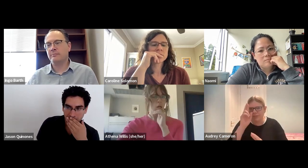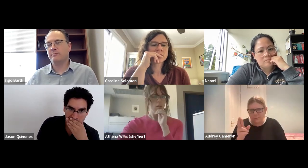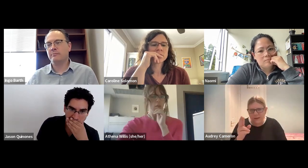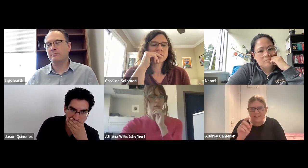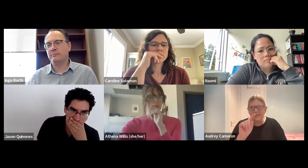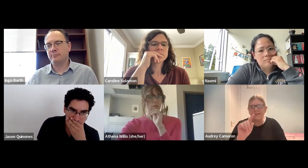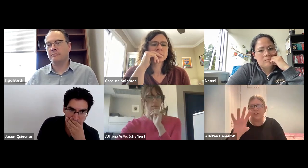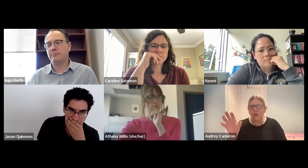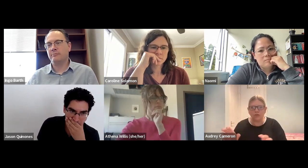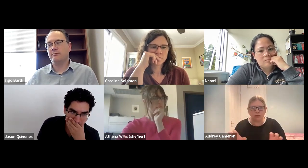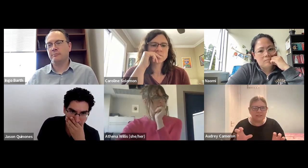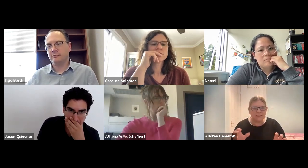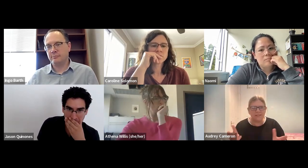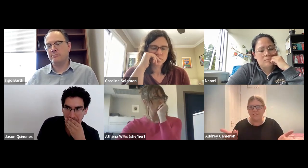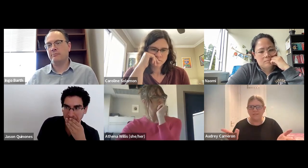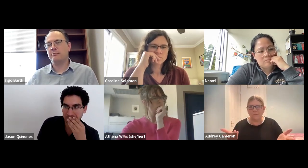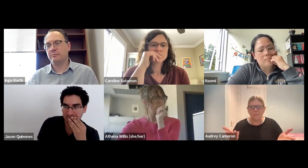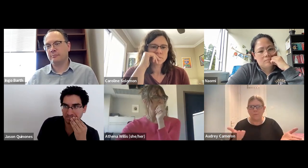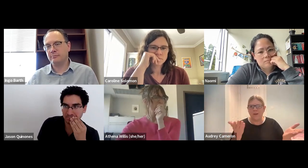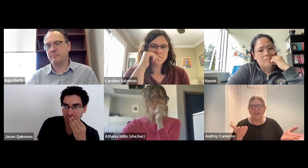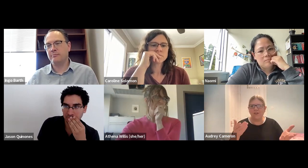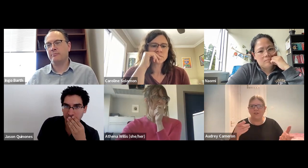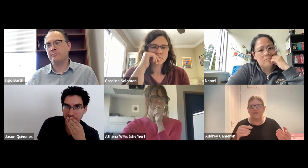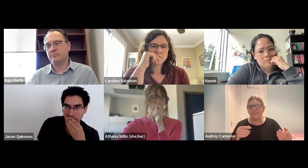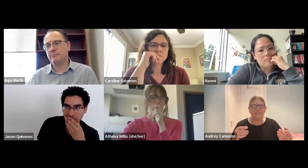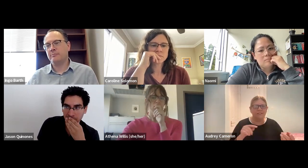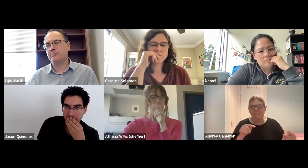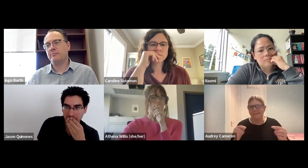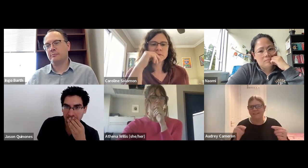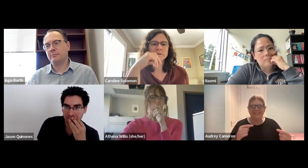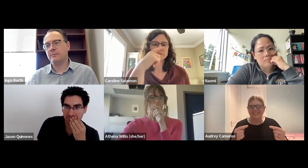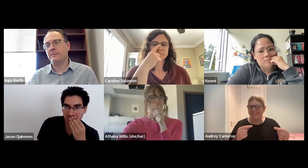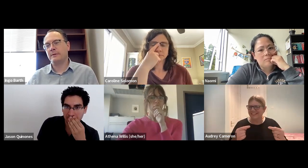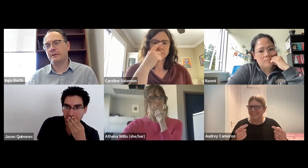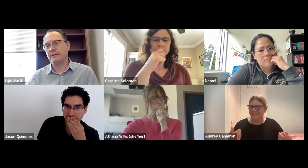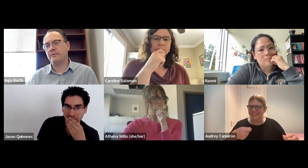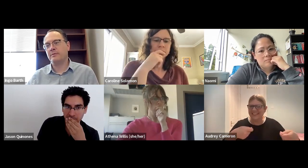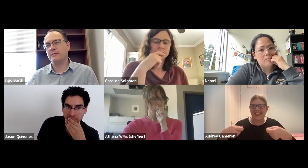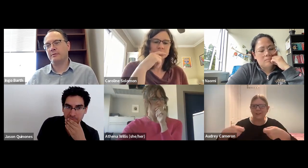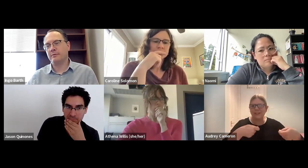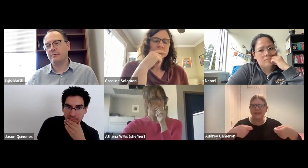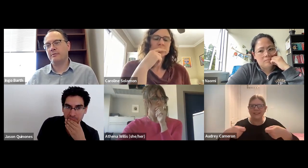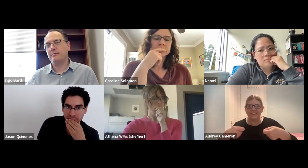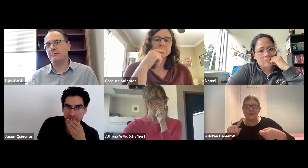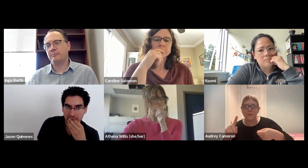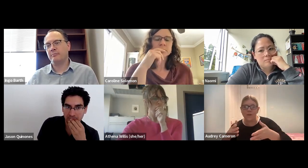those cross-collaborative conversations. And yes, we should respect the different cultures, but I don't know, I feel